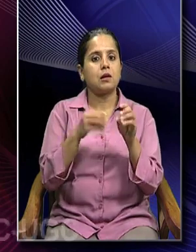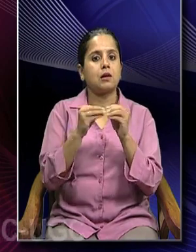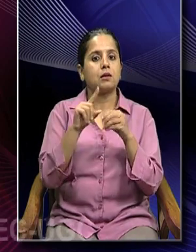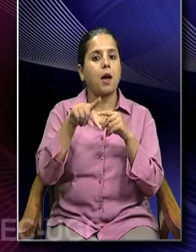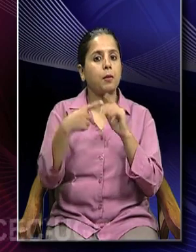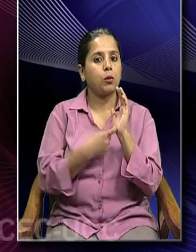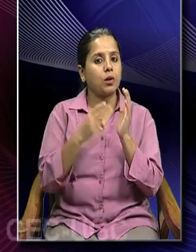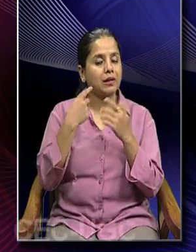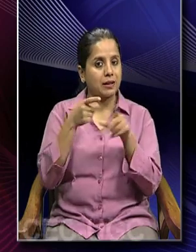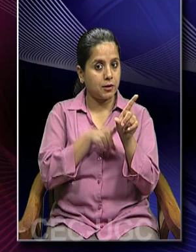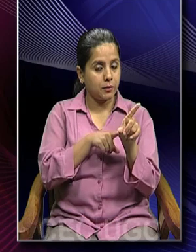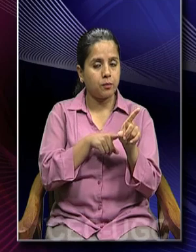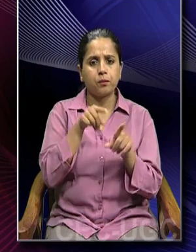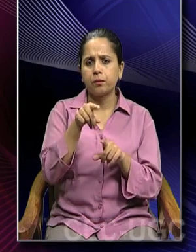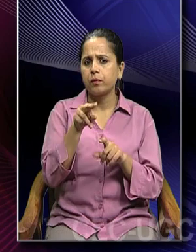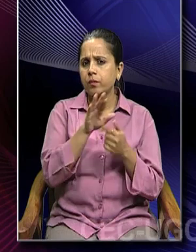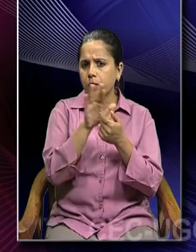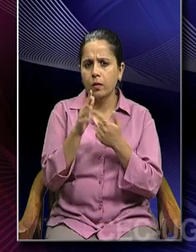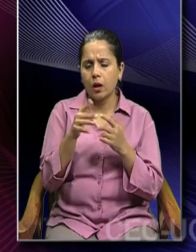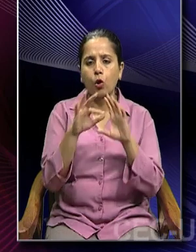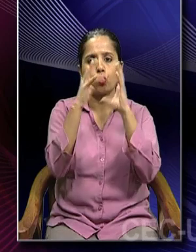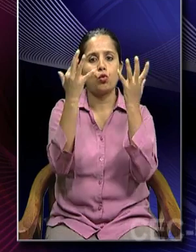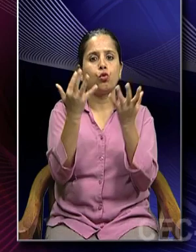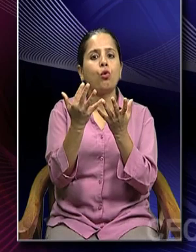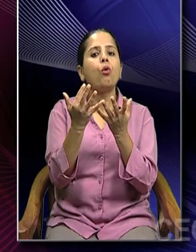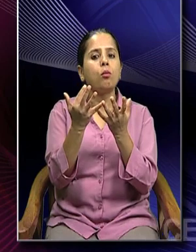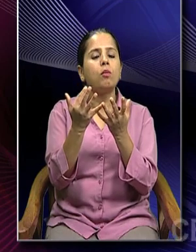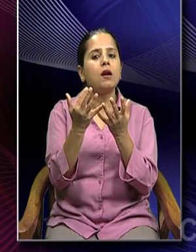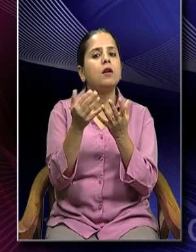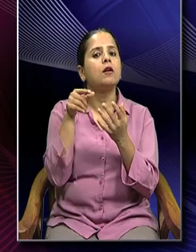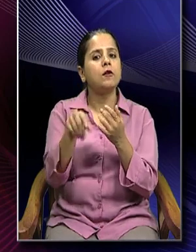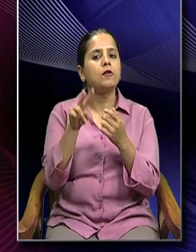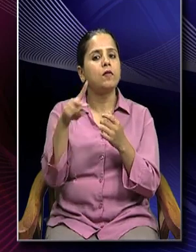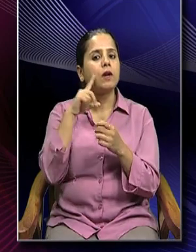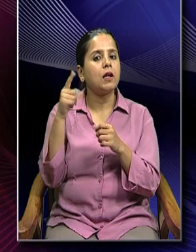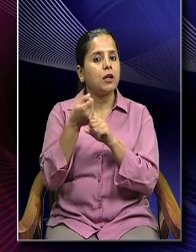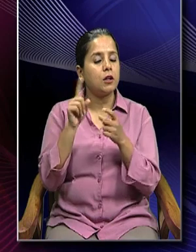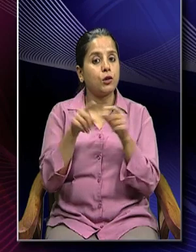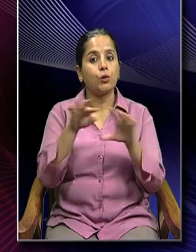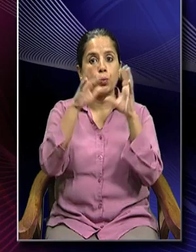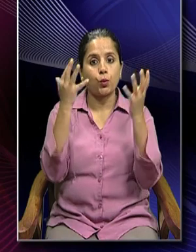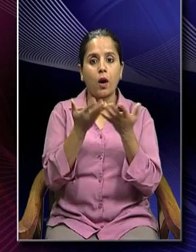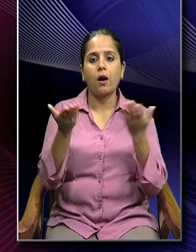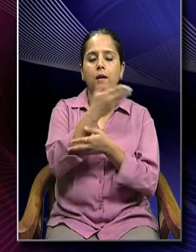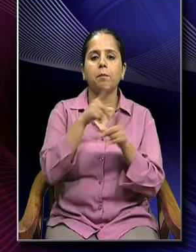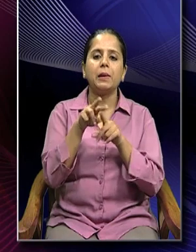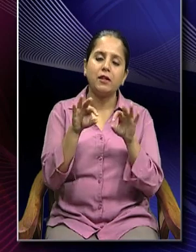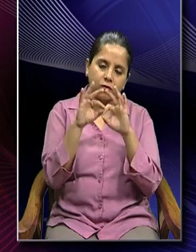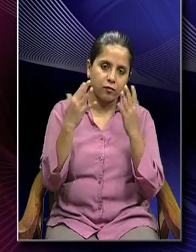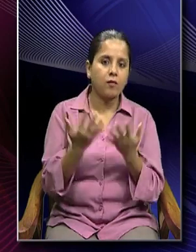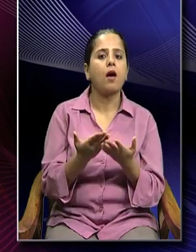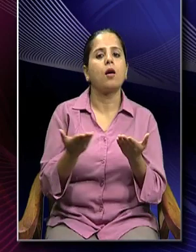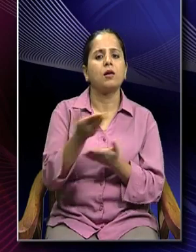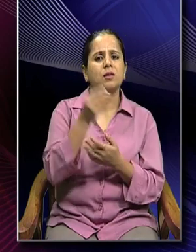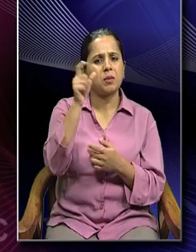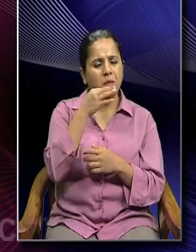I say cybernity, it is indicative of global village, considering the entire world to be a family. Some people ask